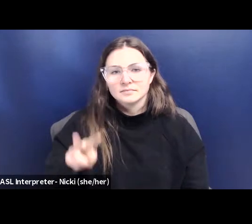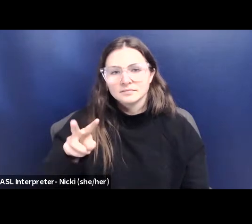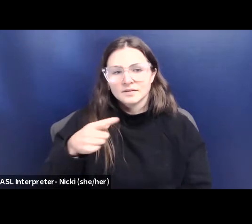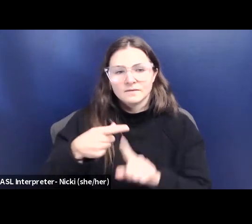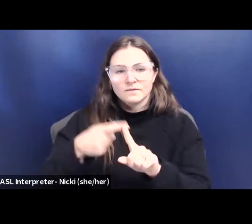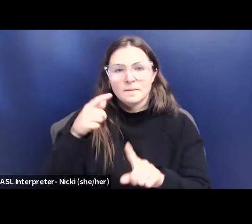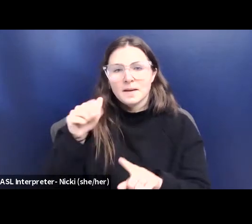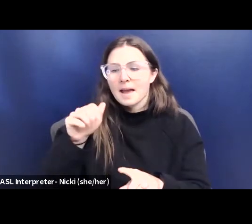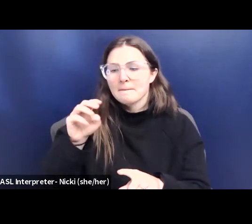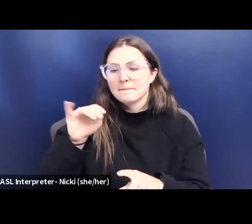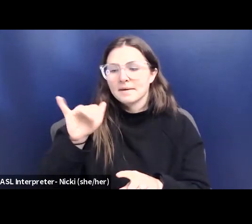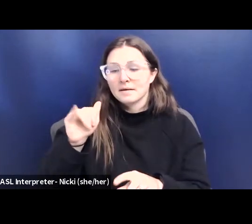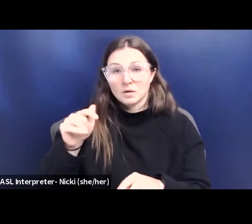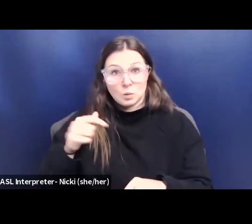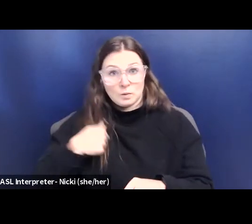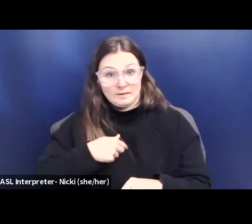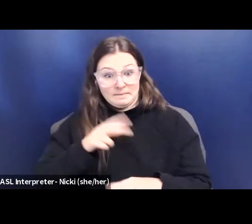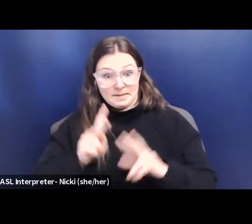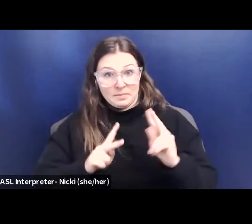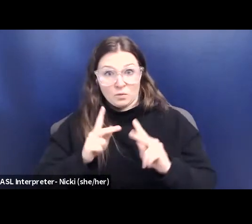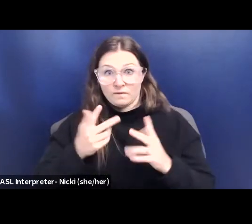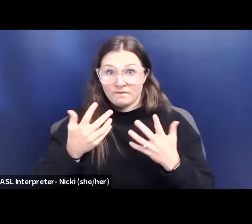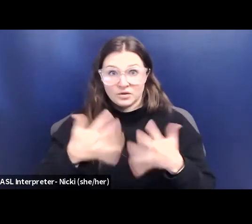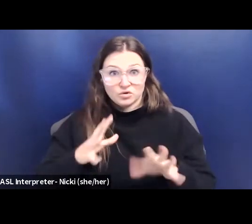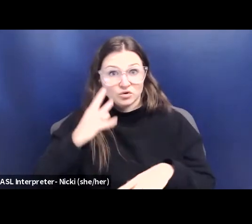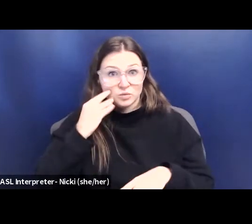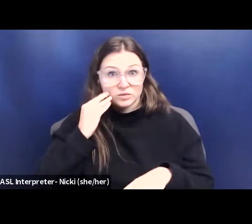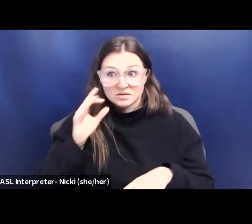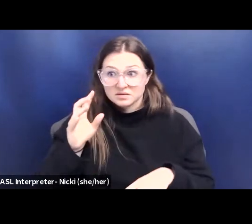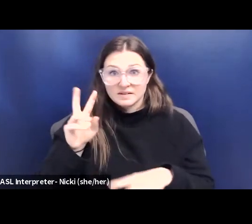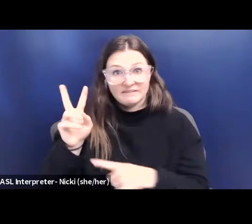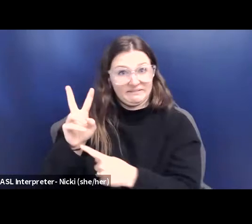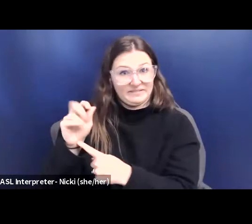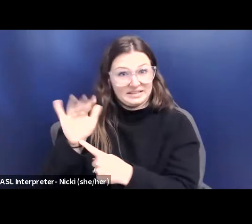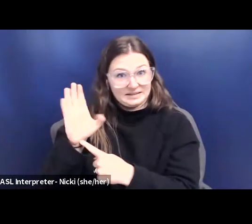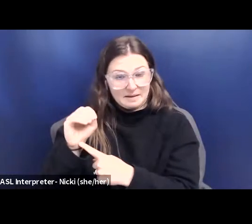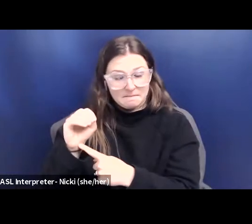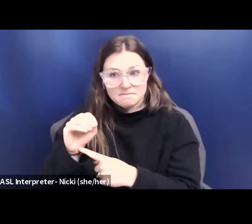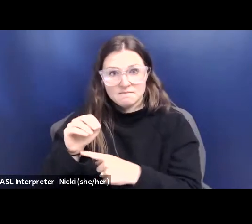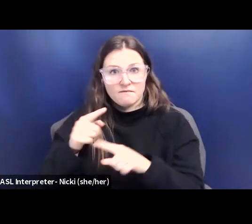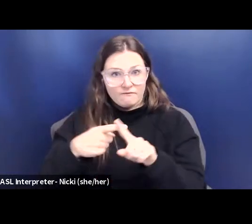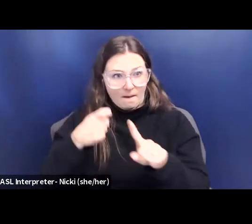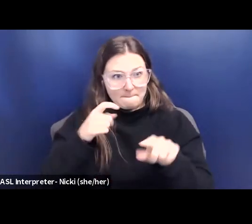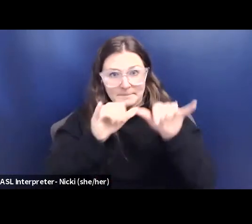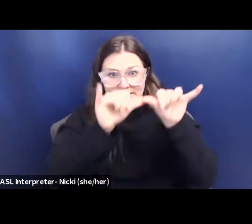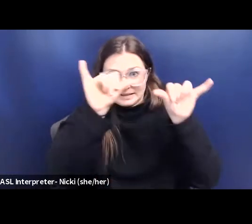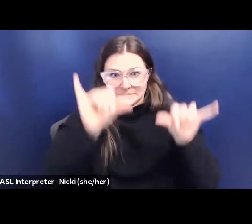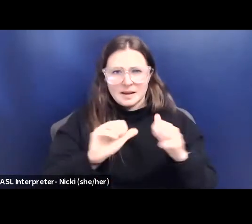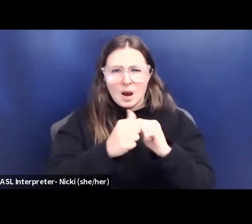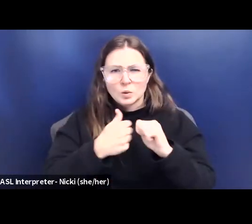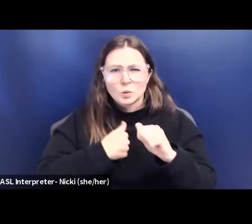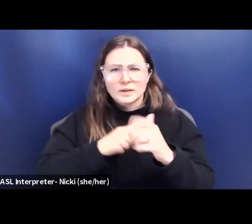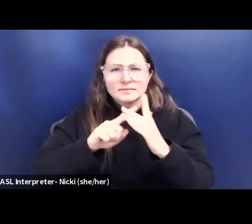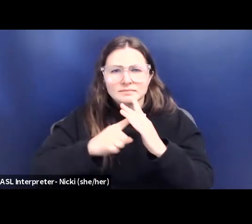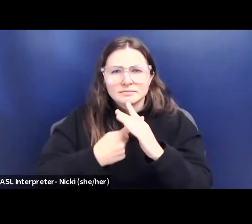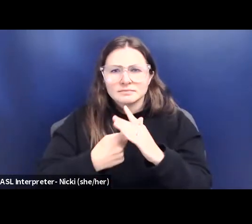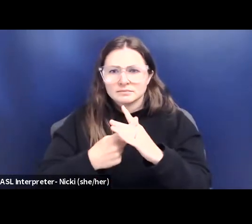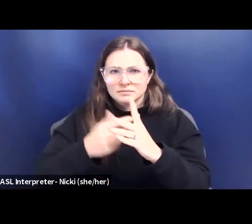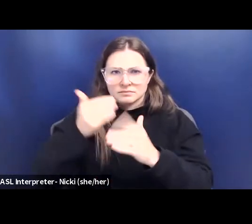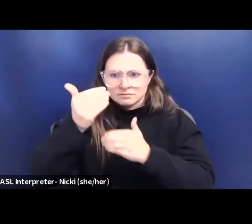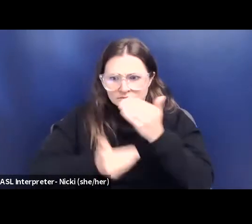people who have been victimized and harmed by many of these systems, how do we begin to engage with healing justice as a pathway to our